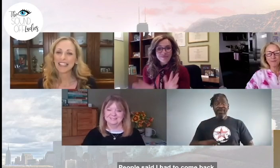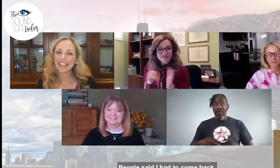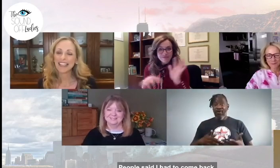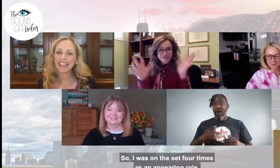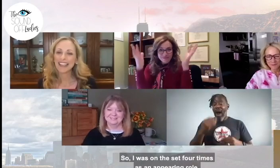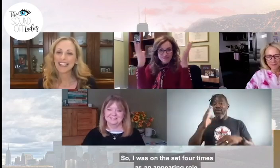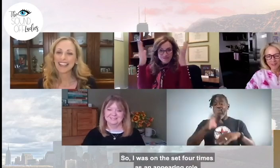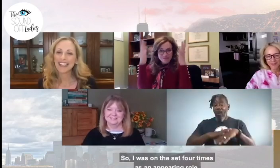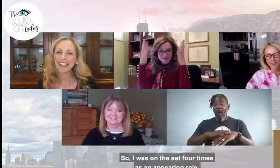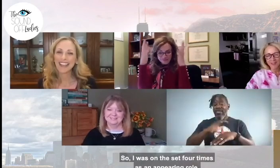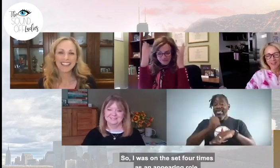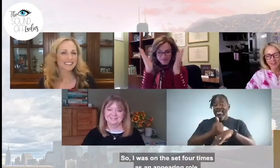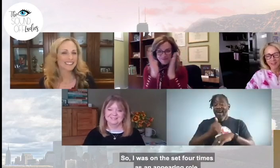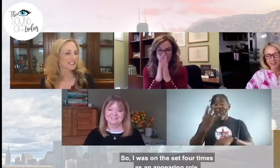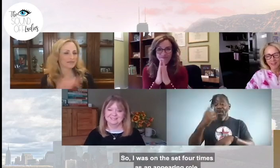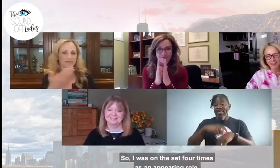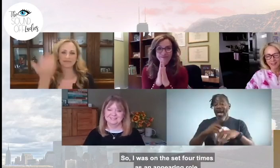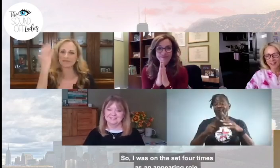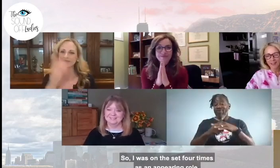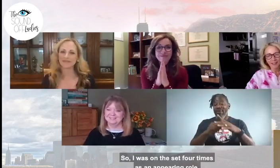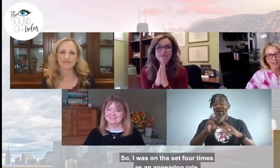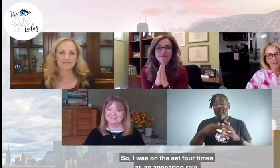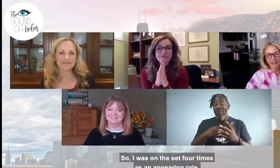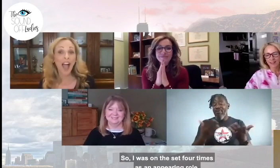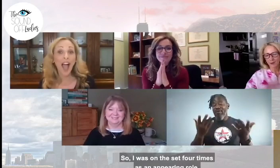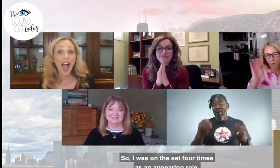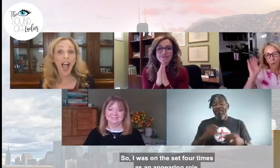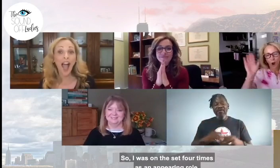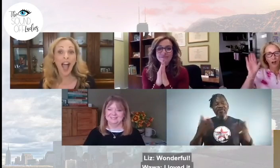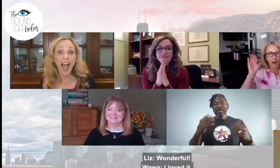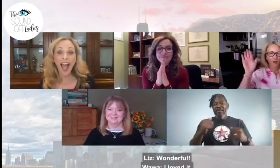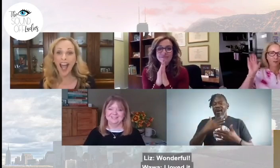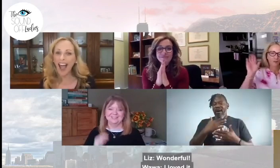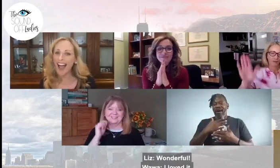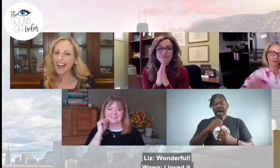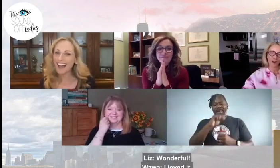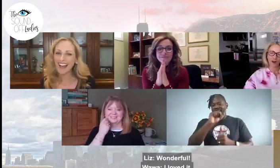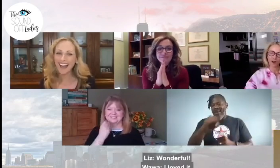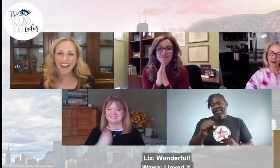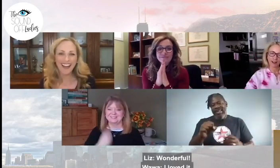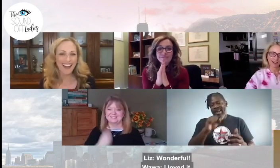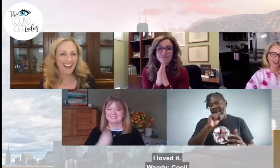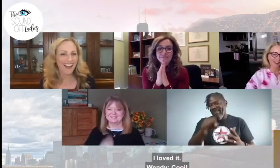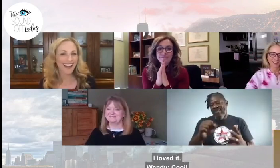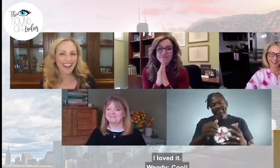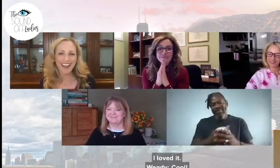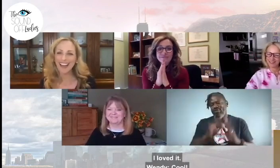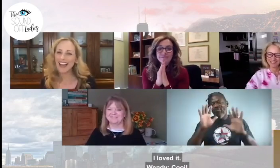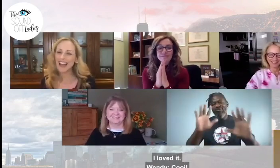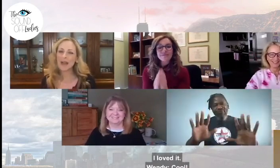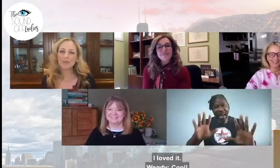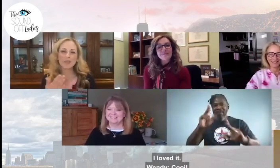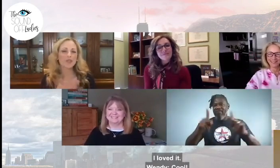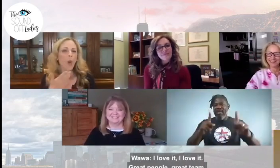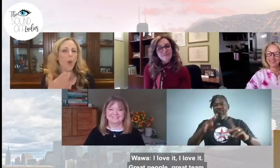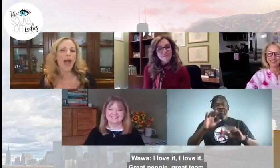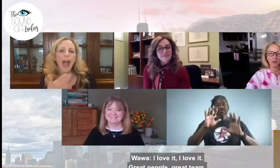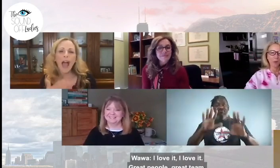So many people said I need to come back on set. So I actually appeared 4 times on the Black Panther show. It